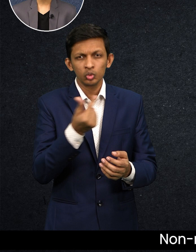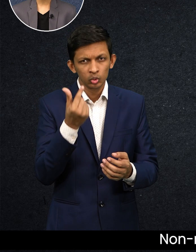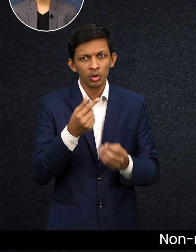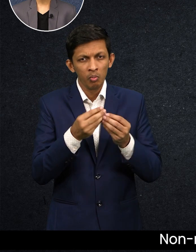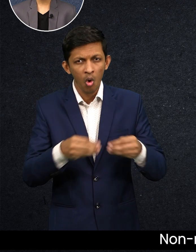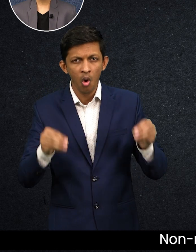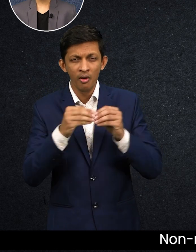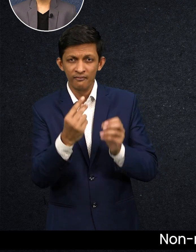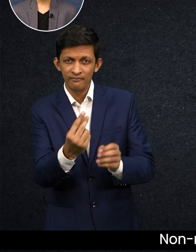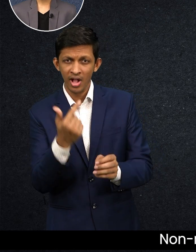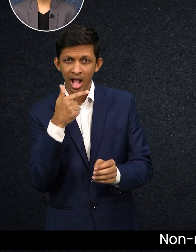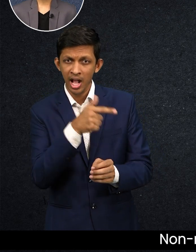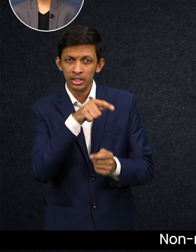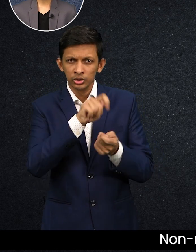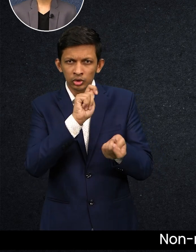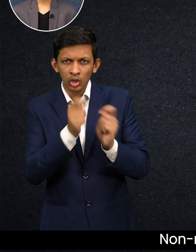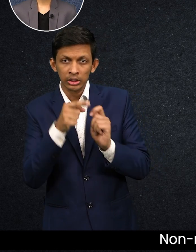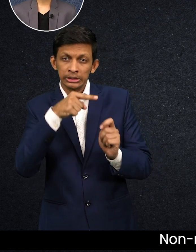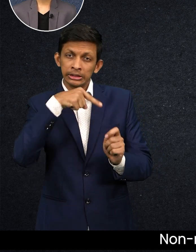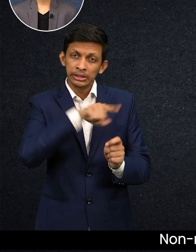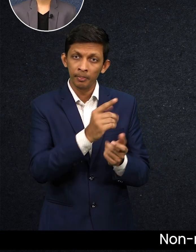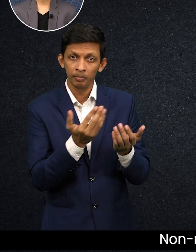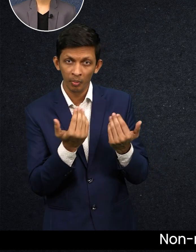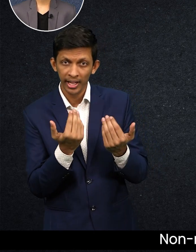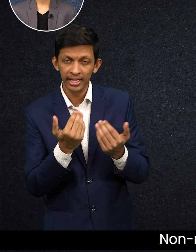non-renewable source of energy,